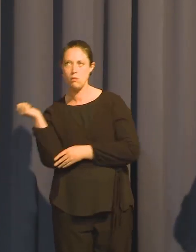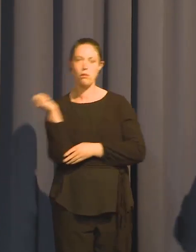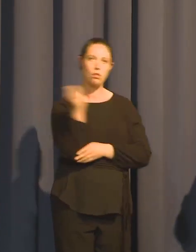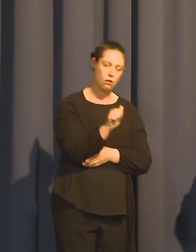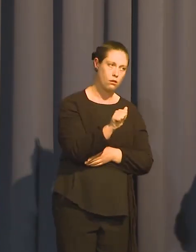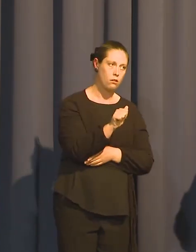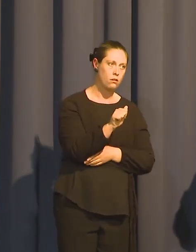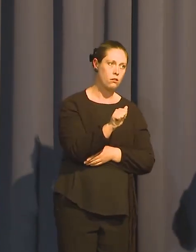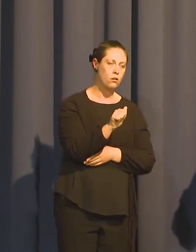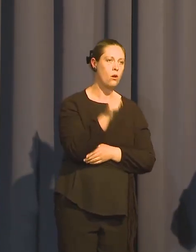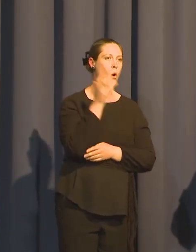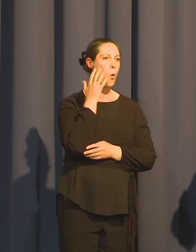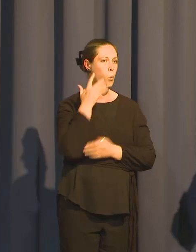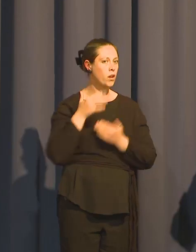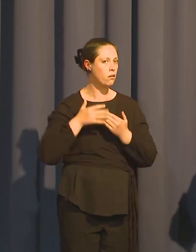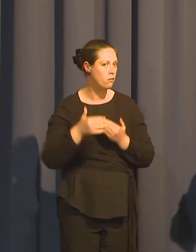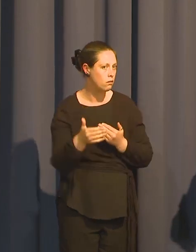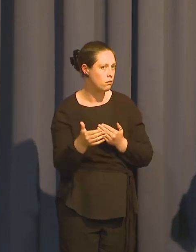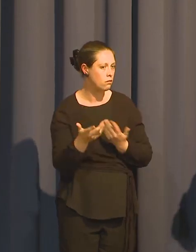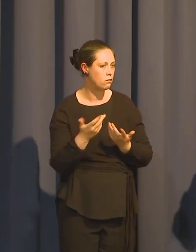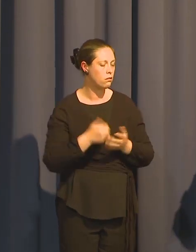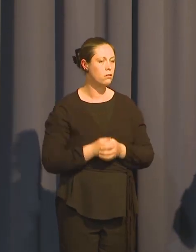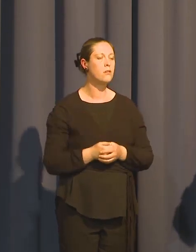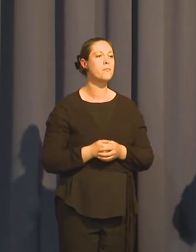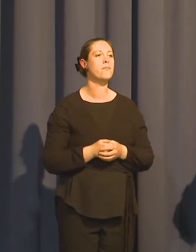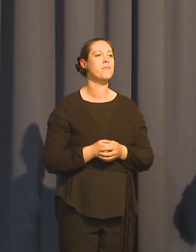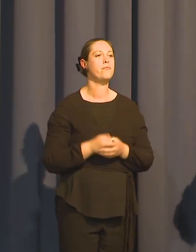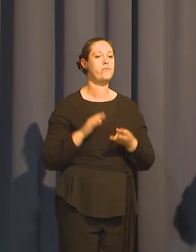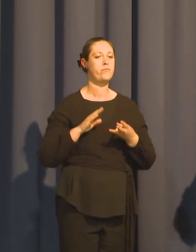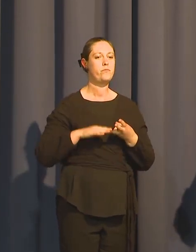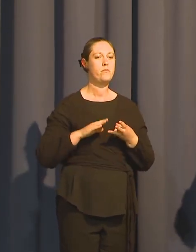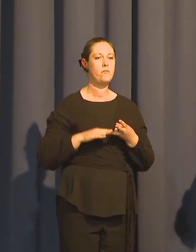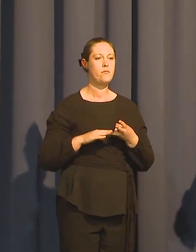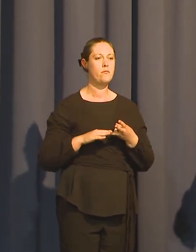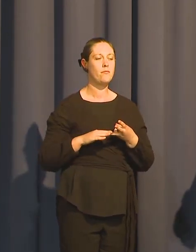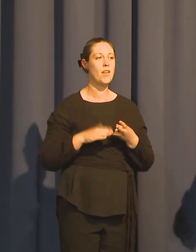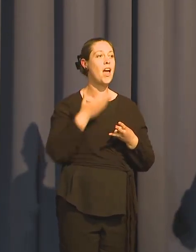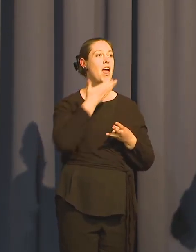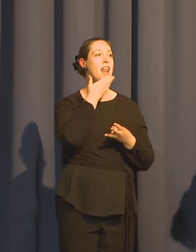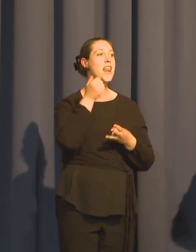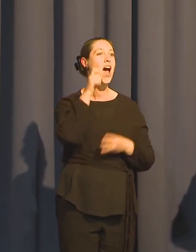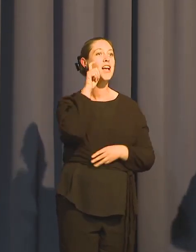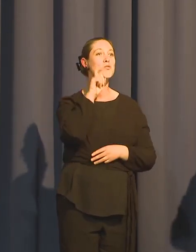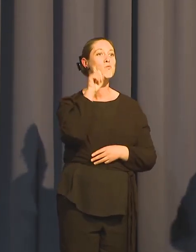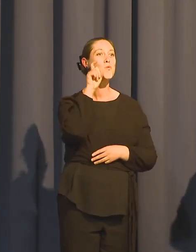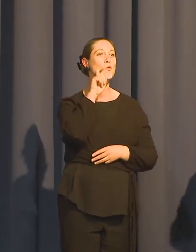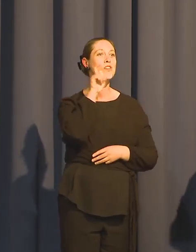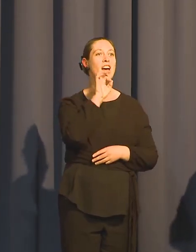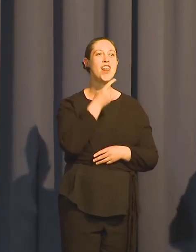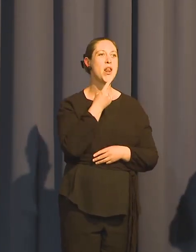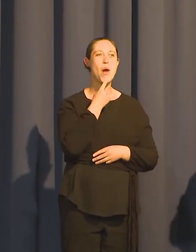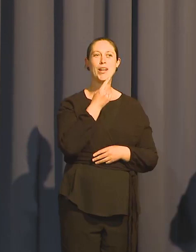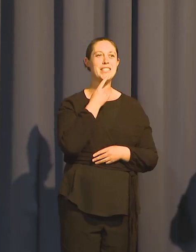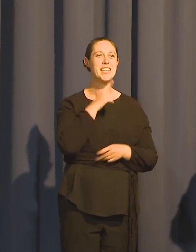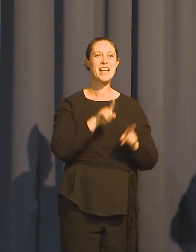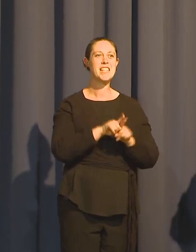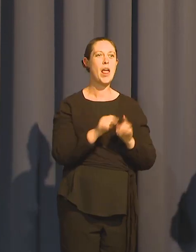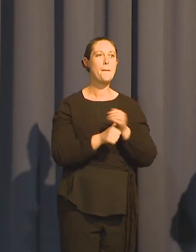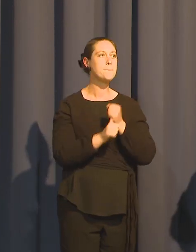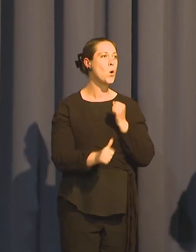plastic containers? And thirdly, when will you get some nice water that doesn't taste like